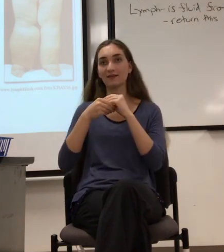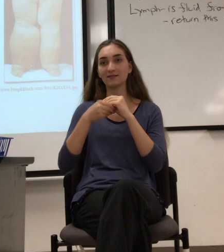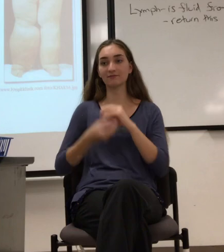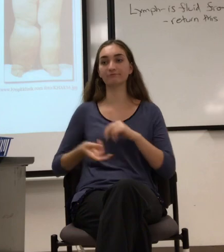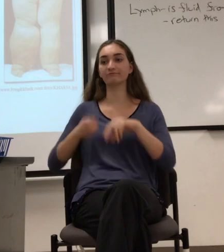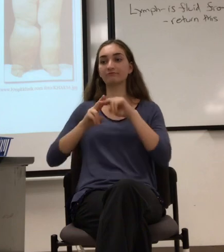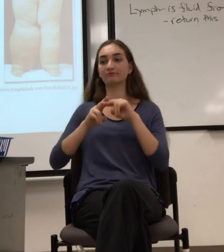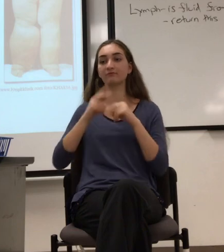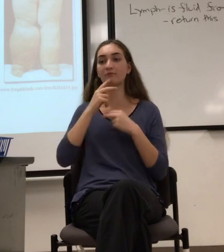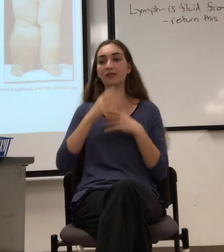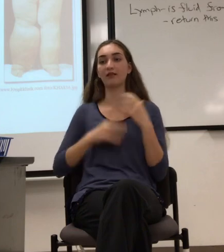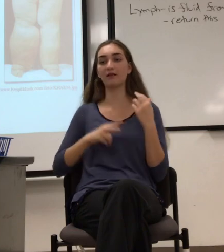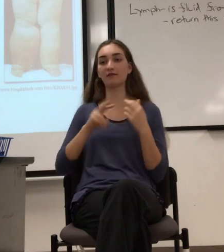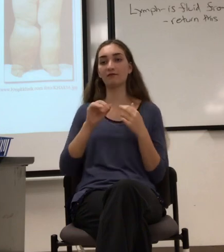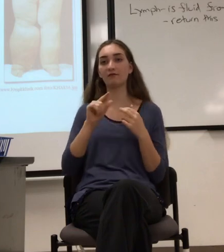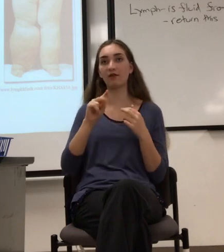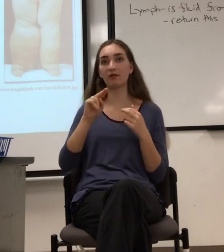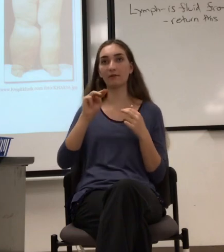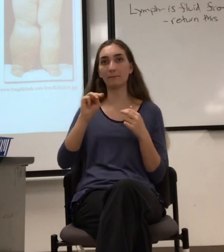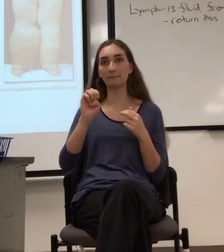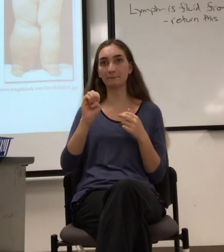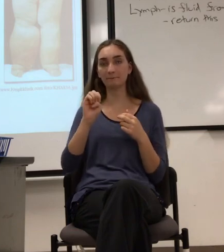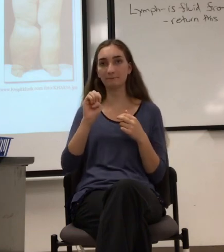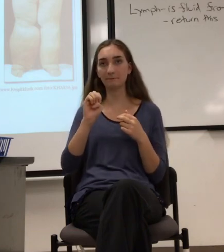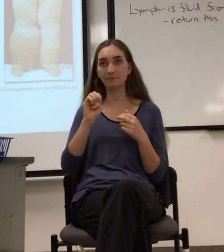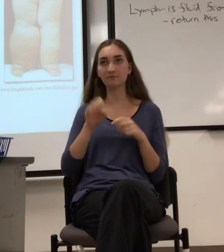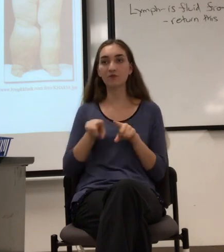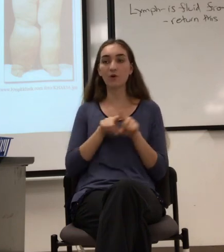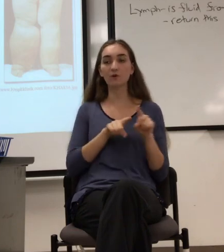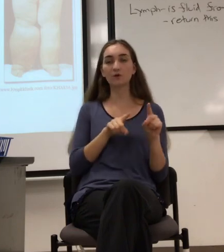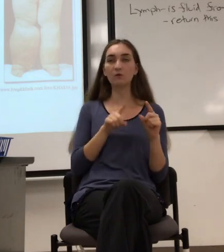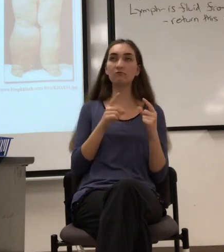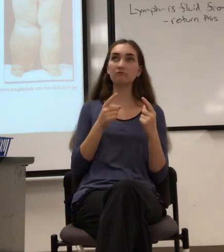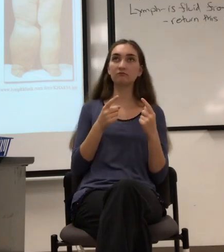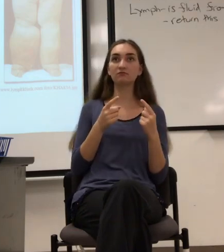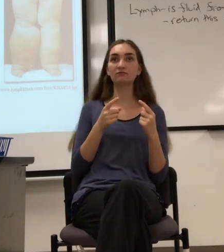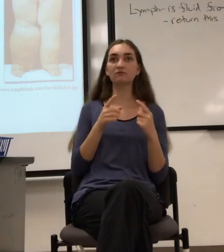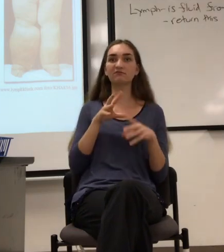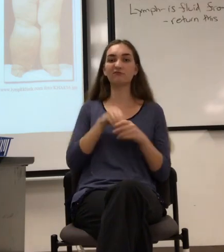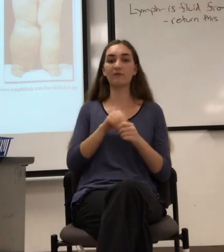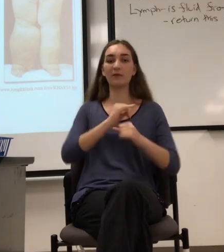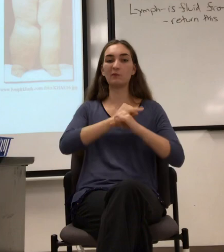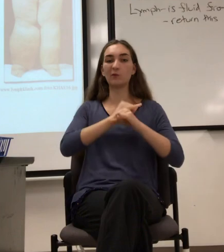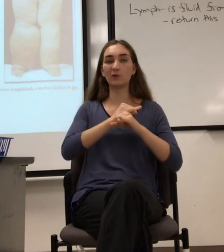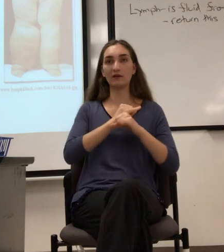is immunity. It's called the lymphatic system. It has lymphocytes.